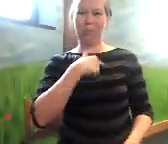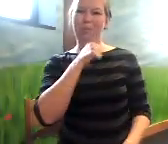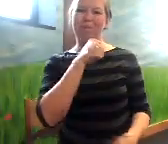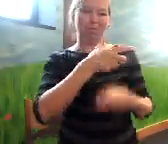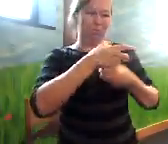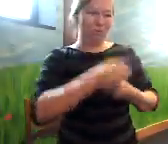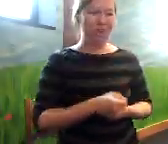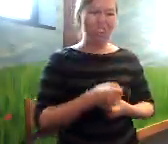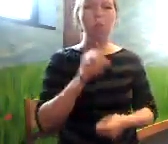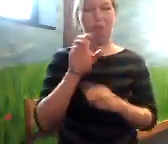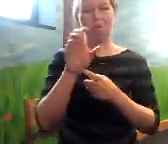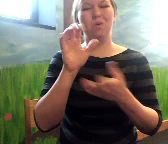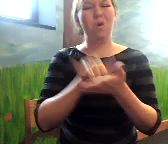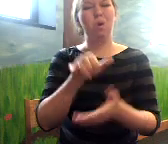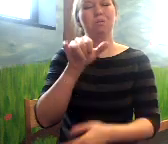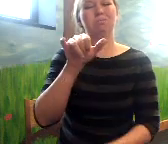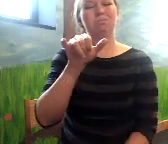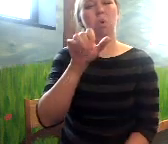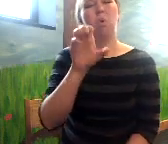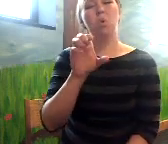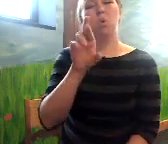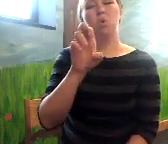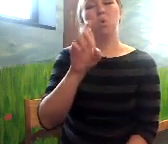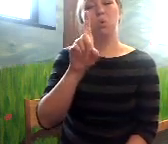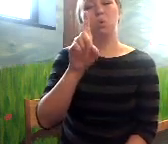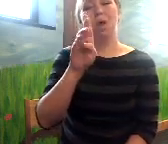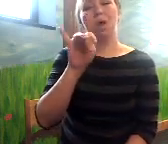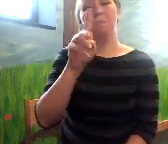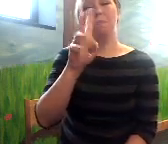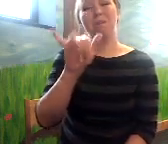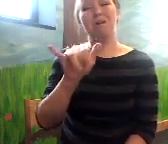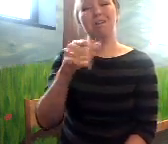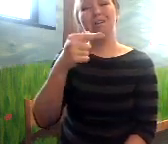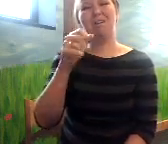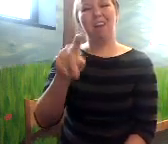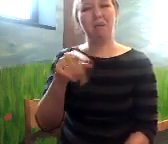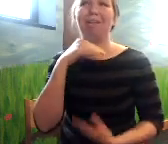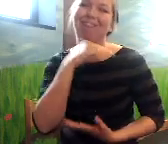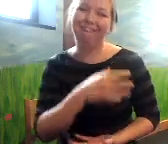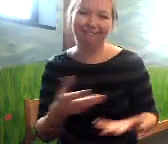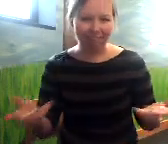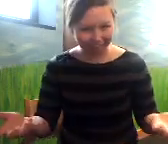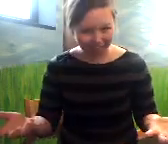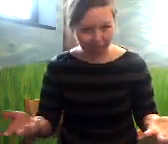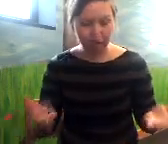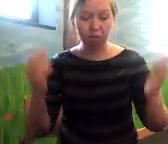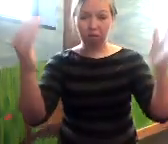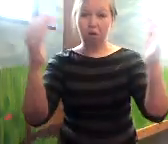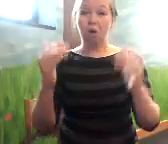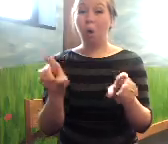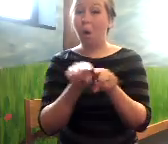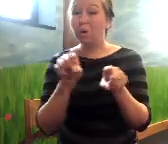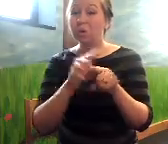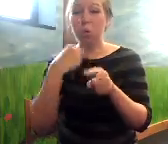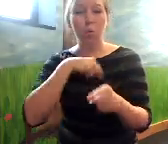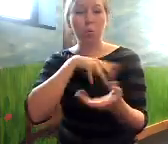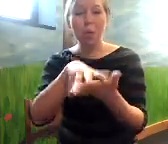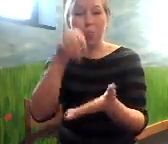been told that the President and the Pentagon had kept putting out messages, and I showed you some of these videos in